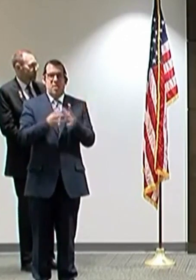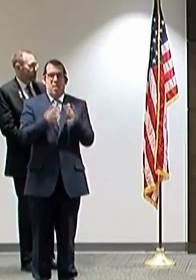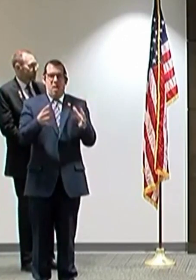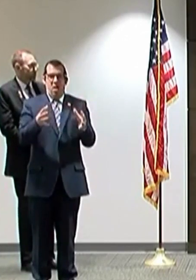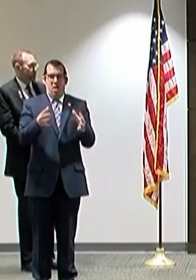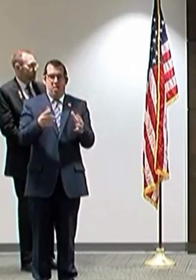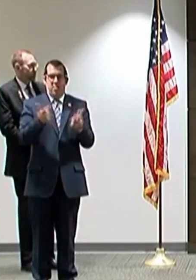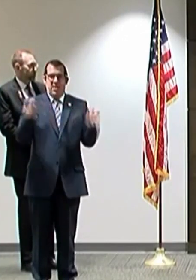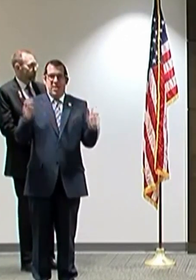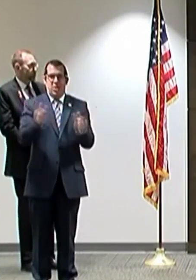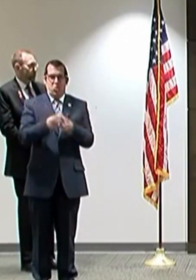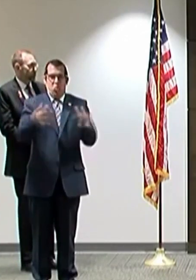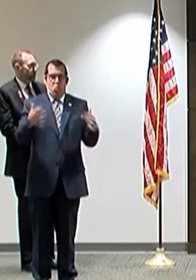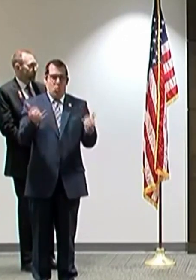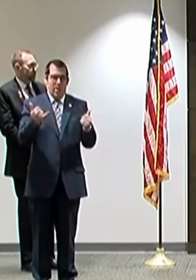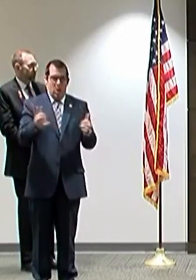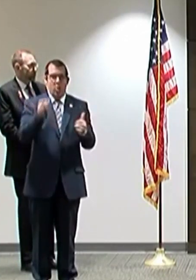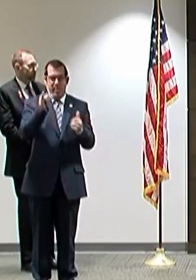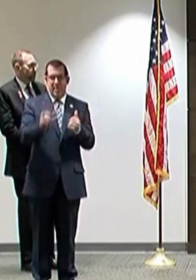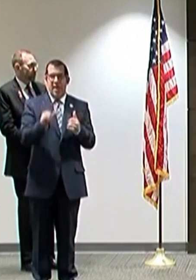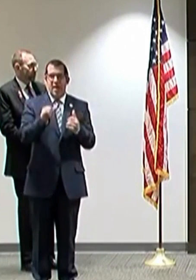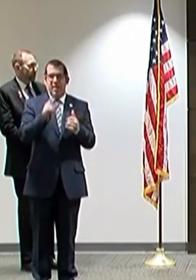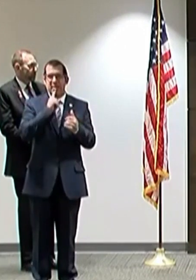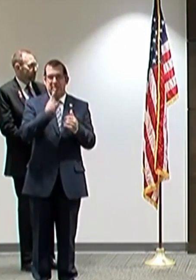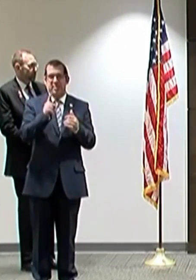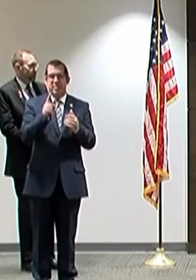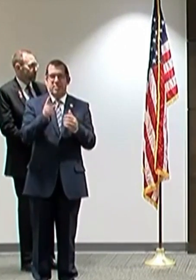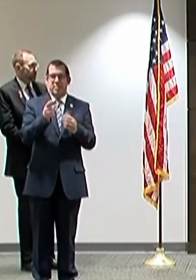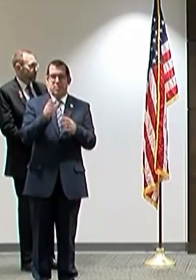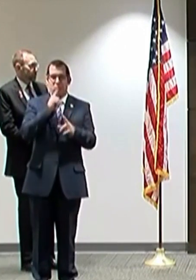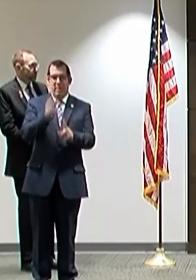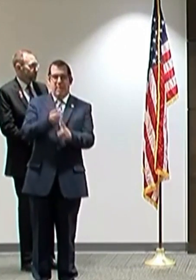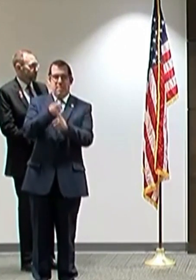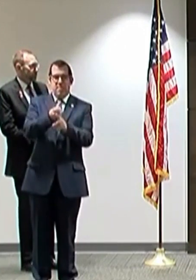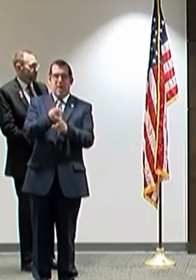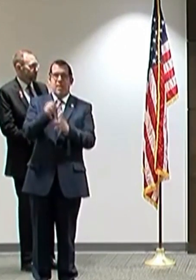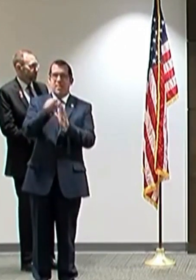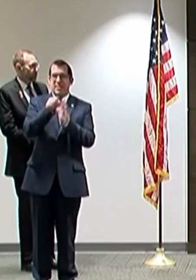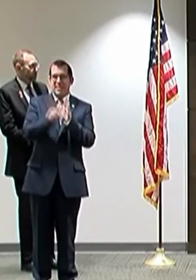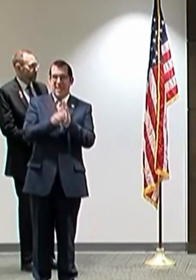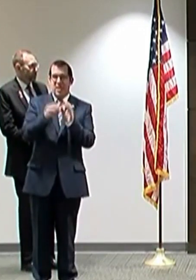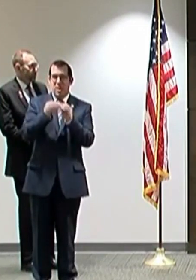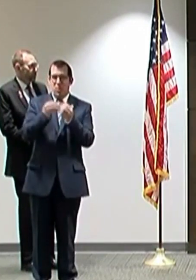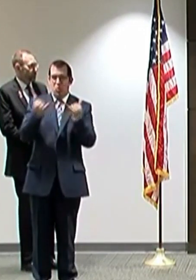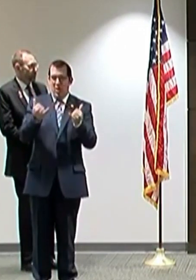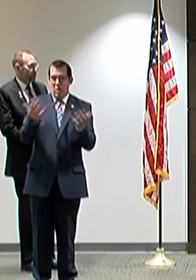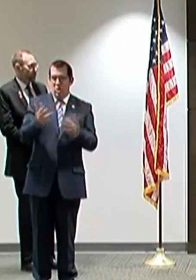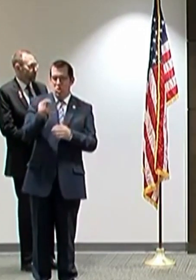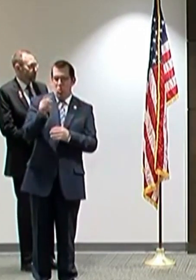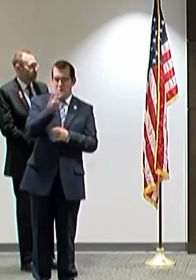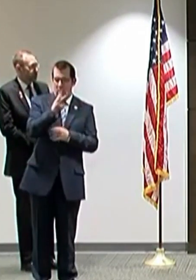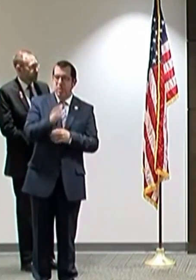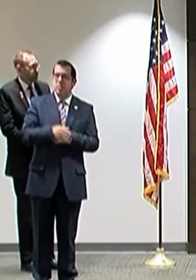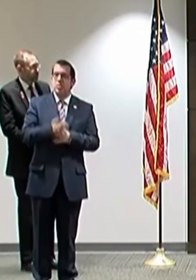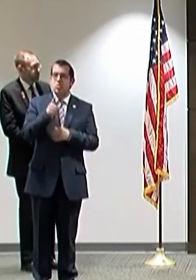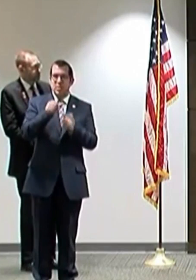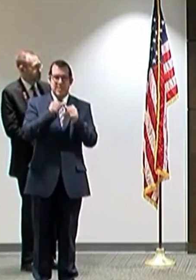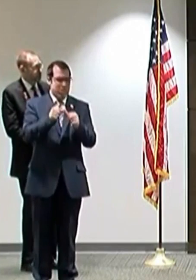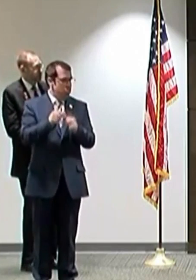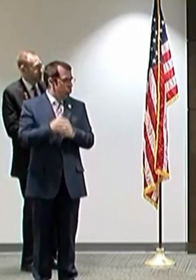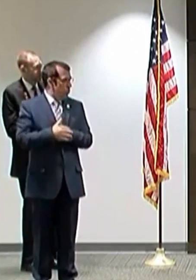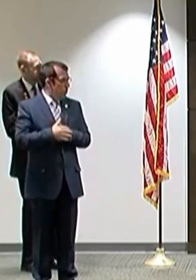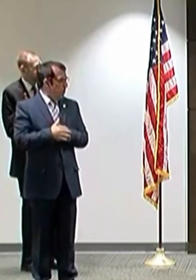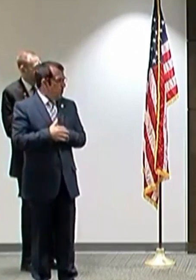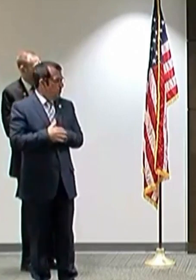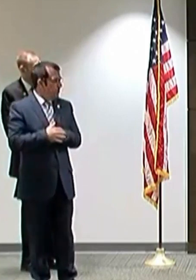we see right now. It's really driving the numbers in the state right here in Northwest Arkansas. And then if you'll continue, this is